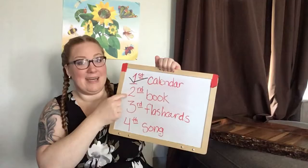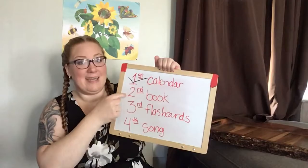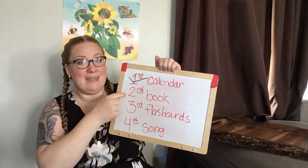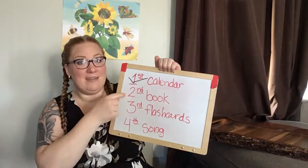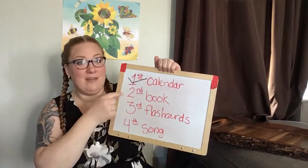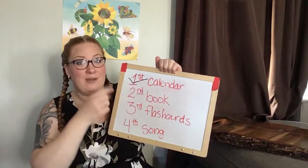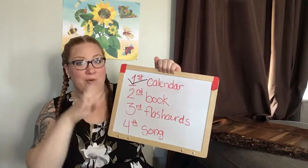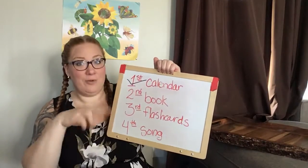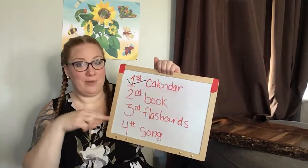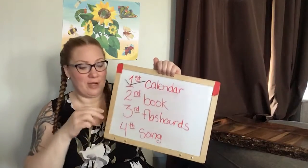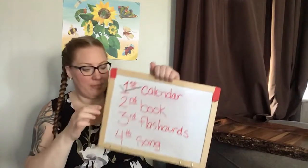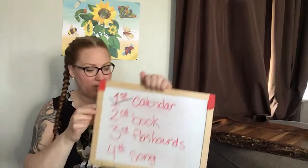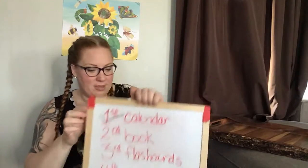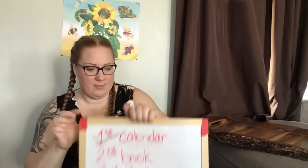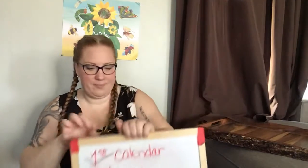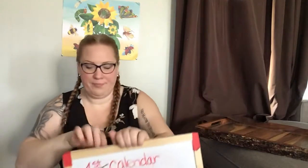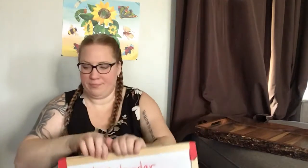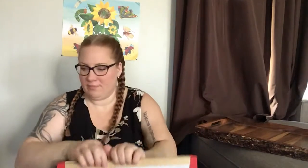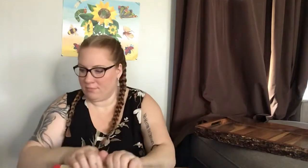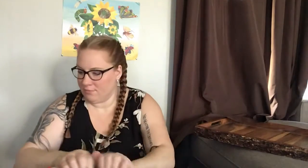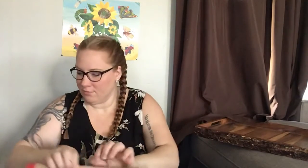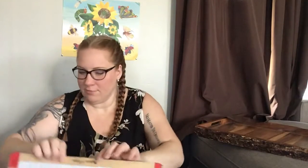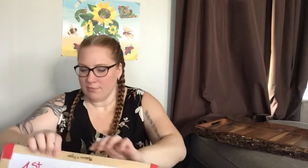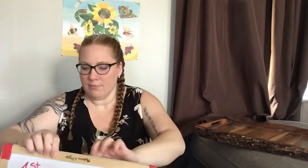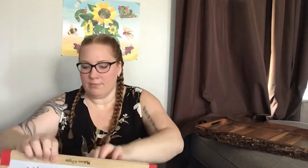Second, read our book.